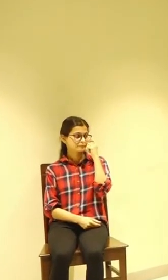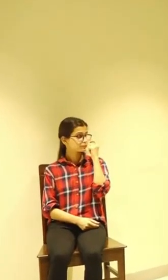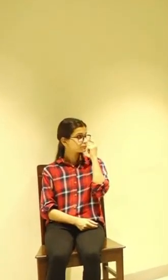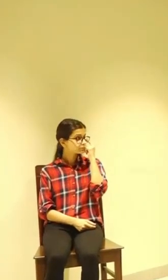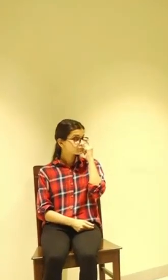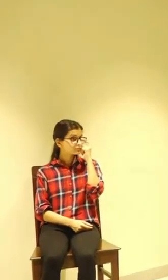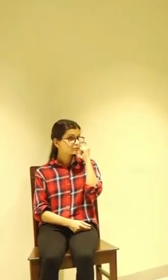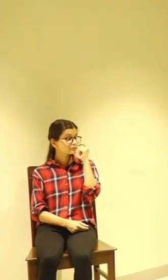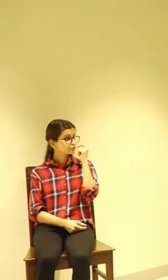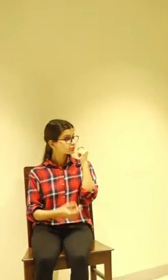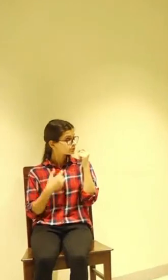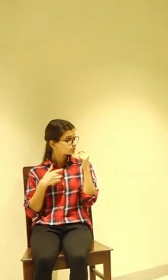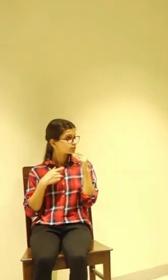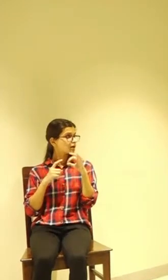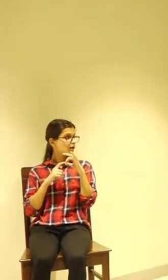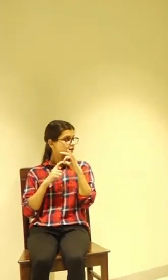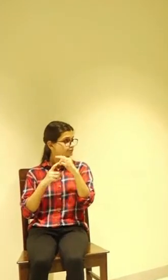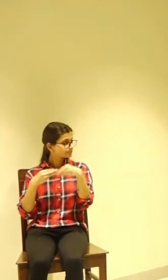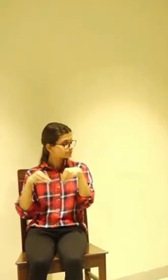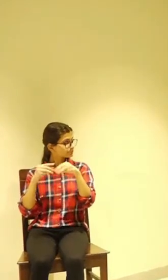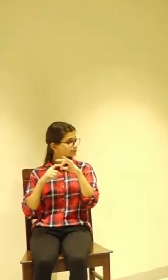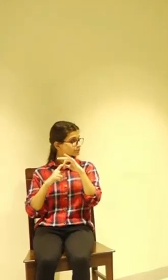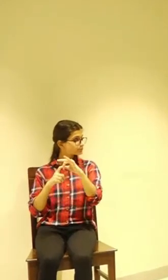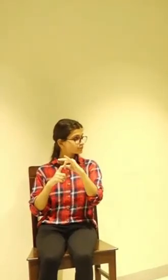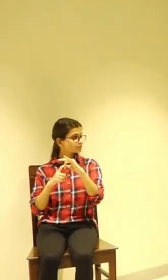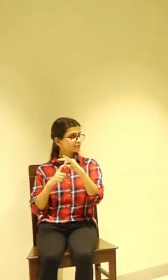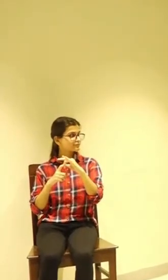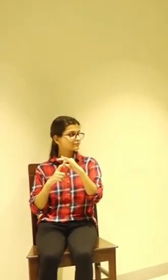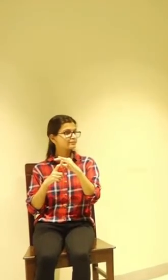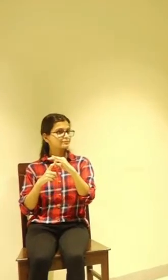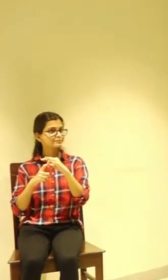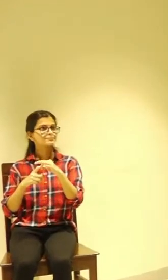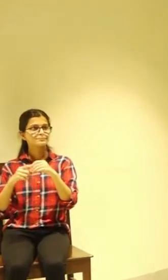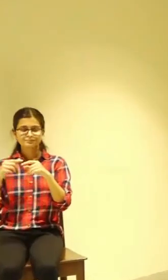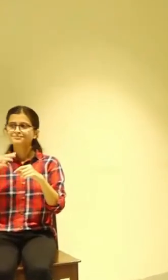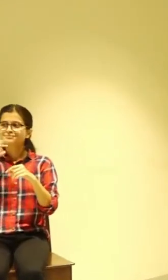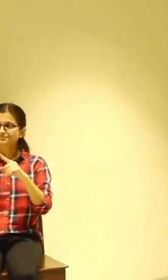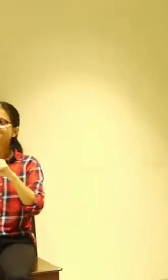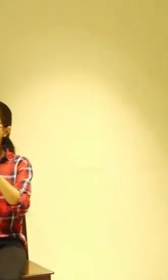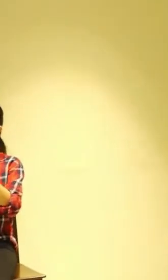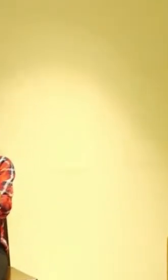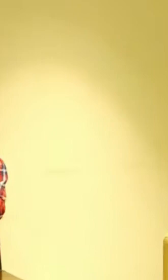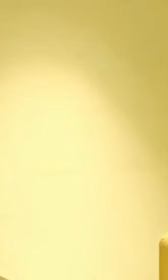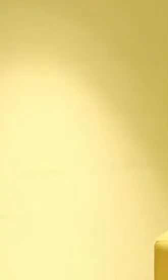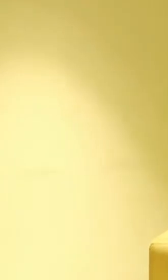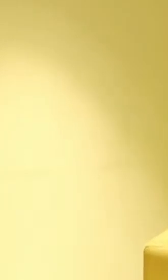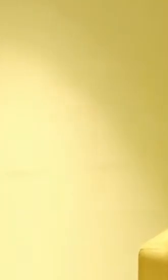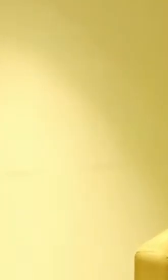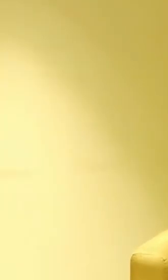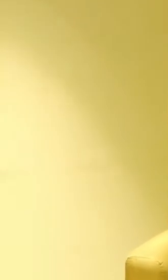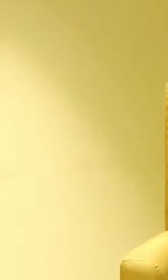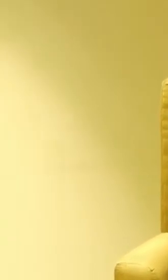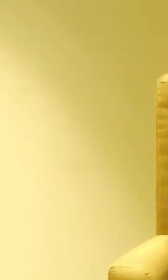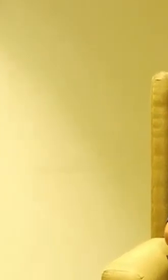I had a further question that I had in mind. You've covered this particular provision in considerable detail, Article